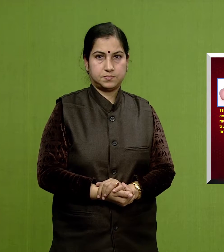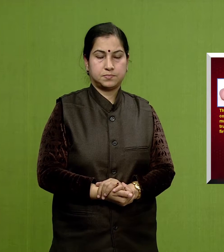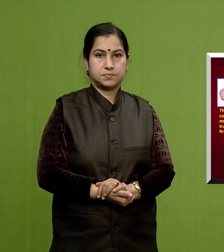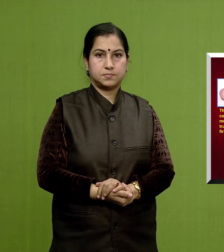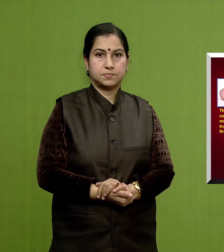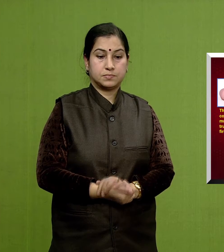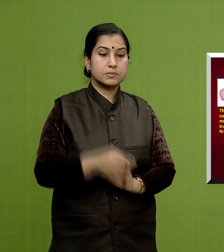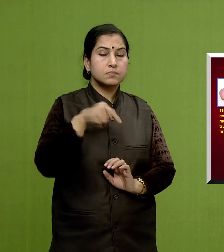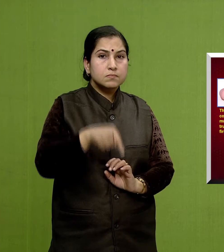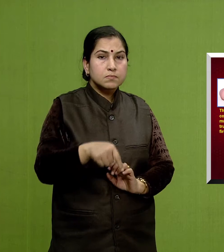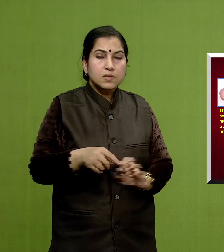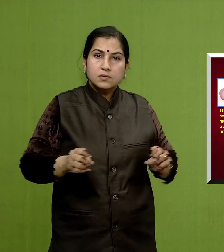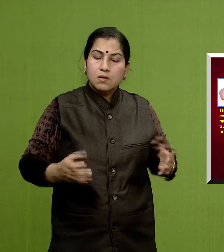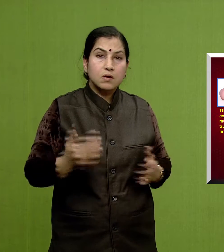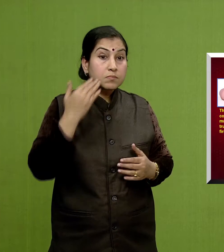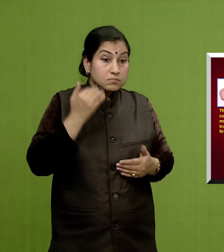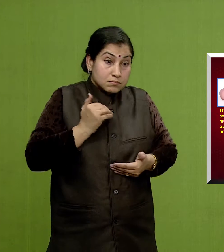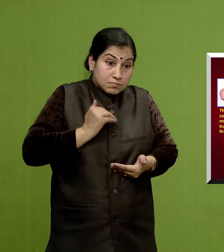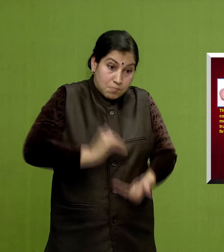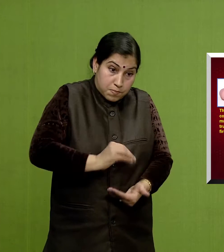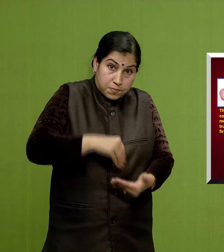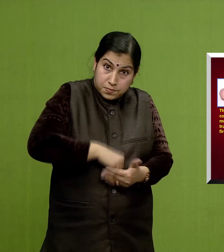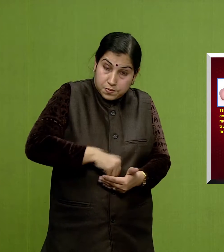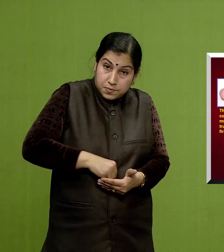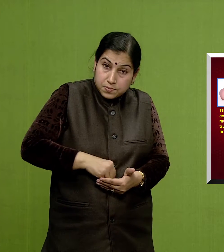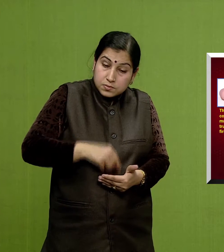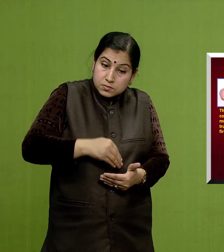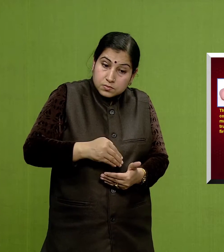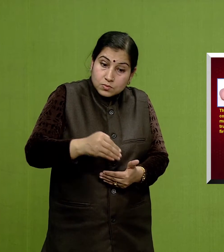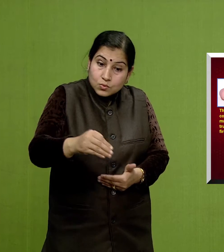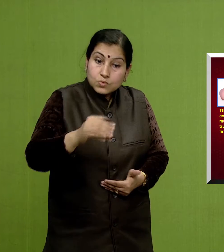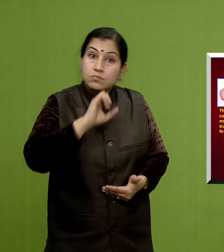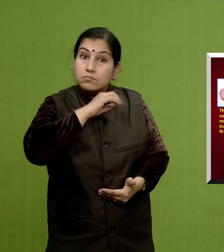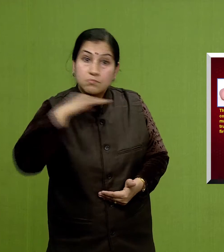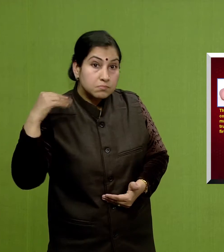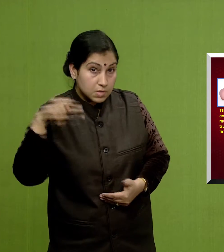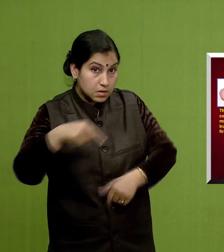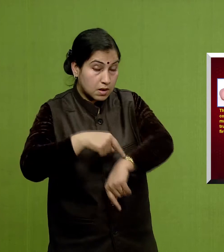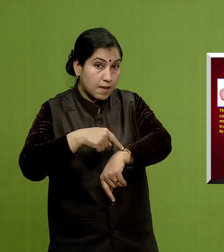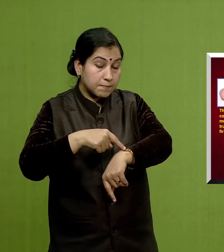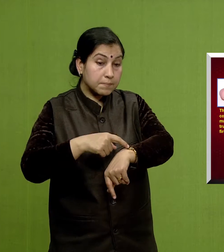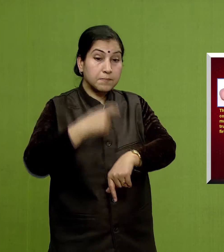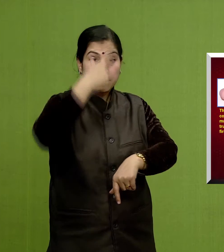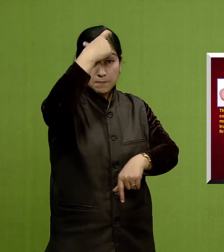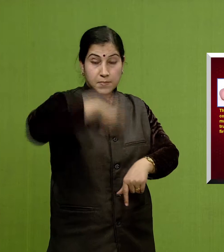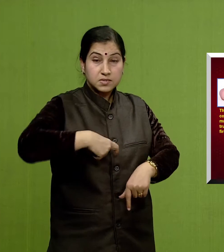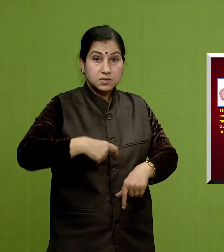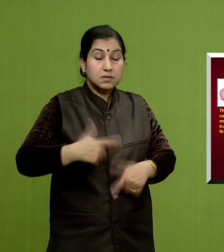From the moment of conception till death, the individual is